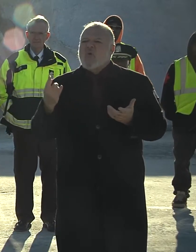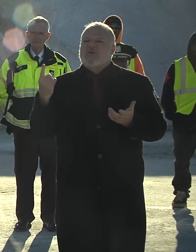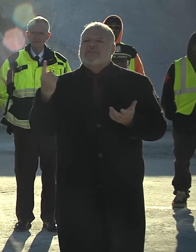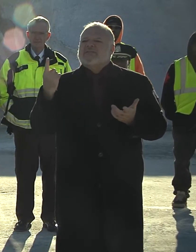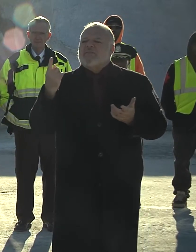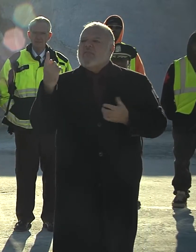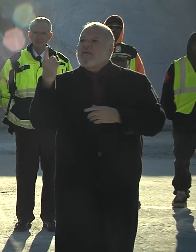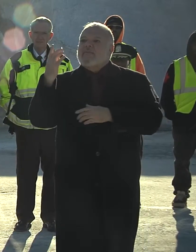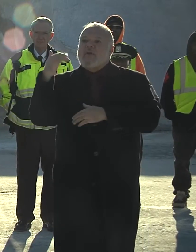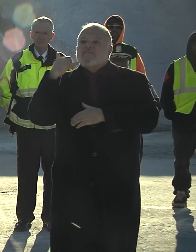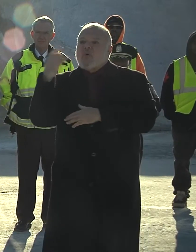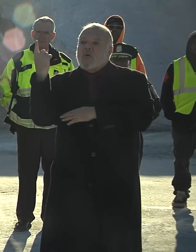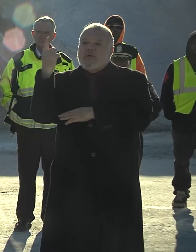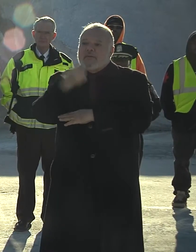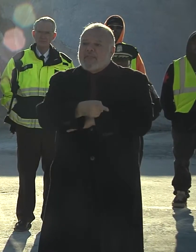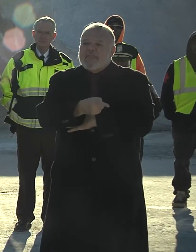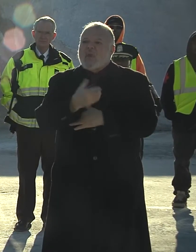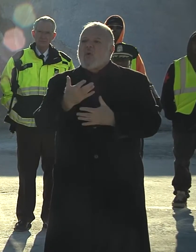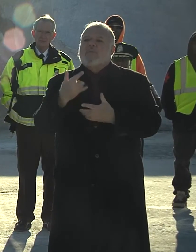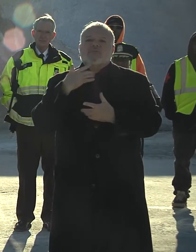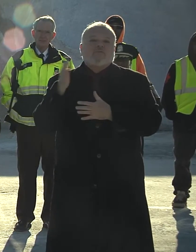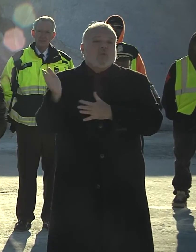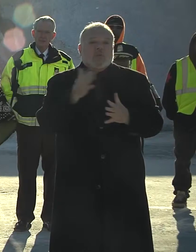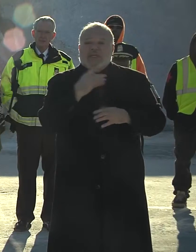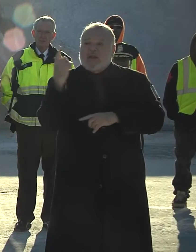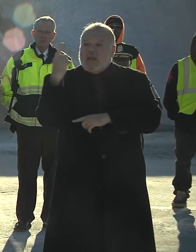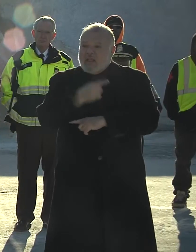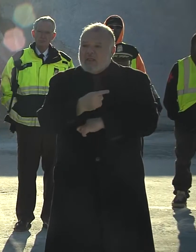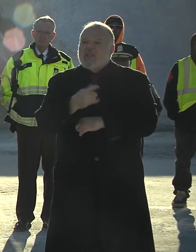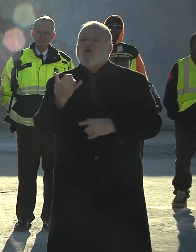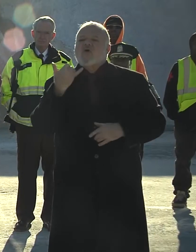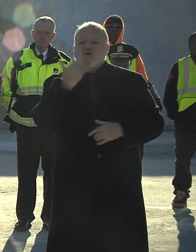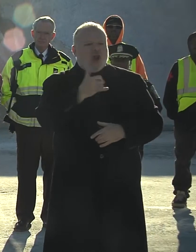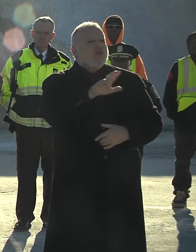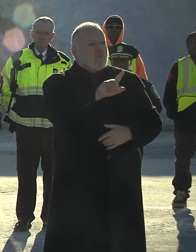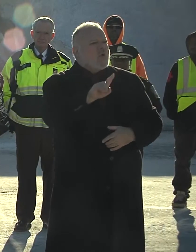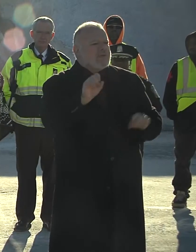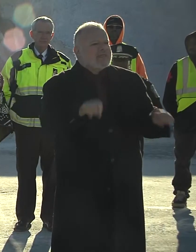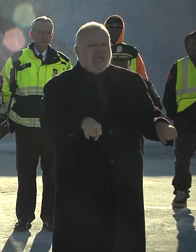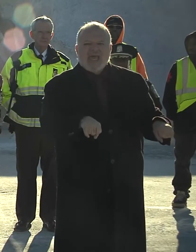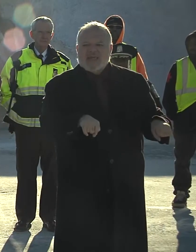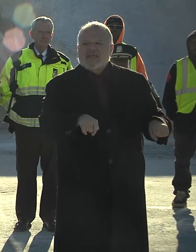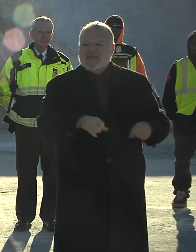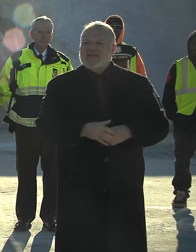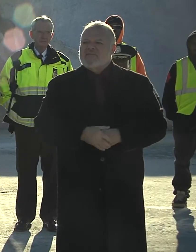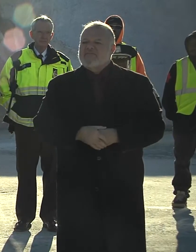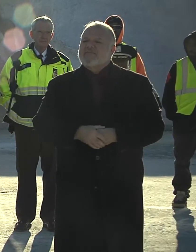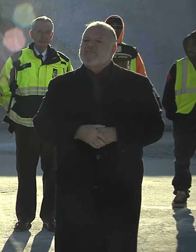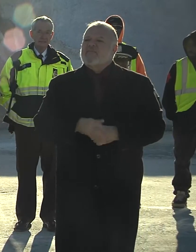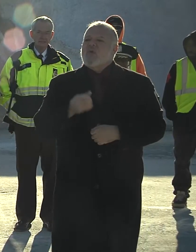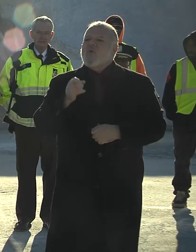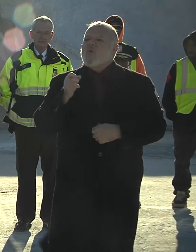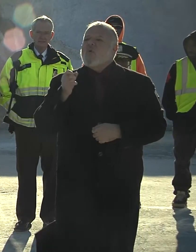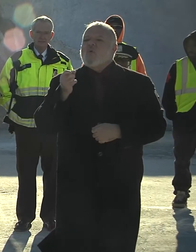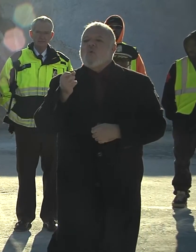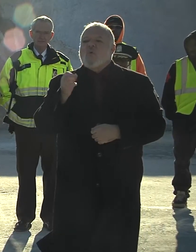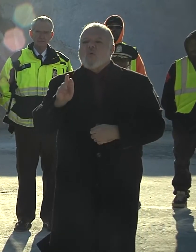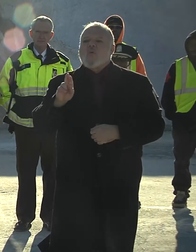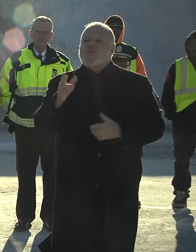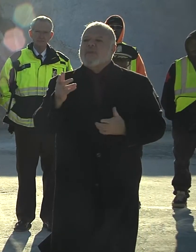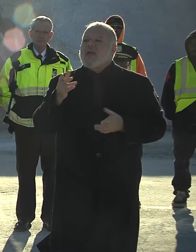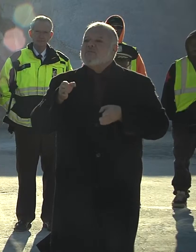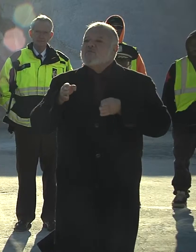calling to see if call 311 if you need to report an unshoveled sidewalk, although we want